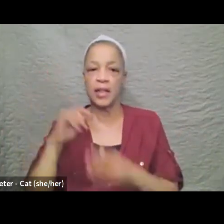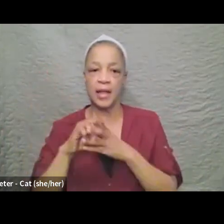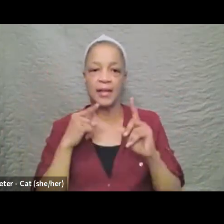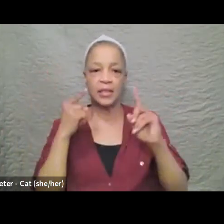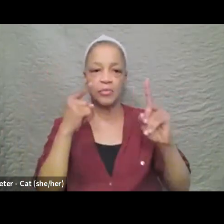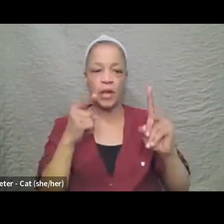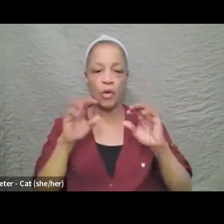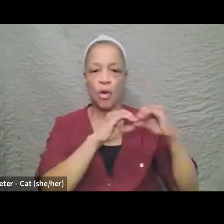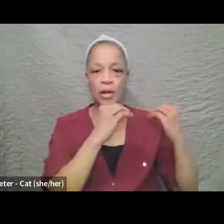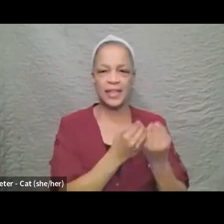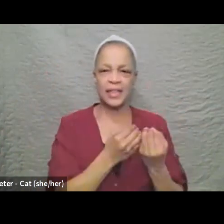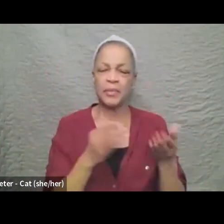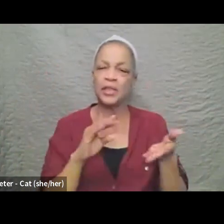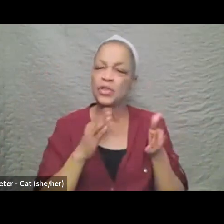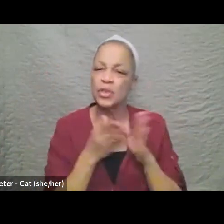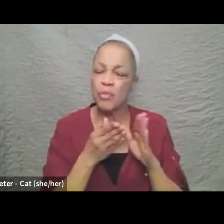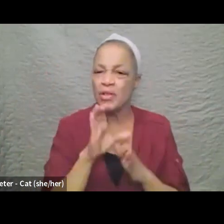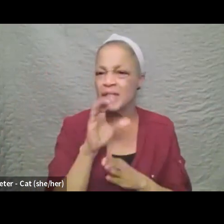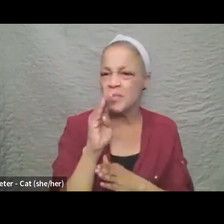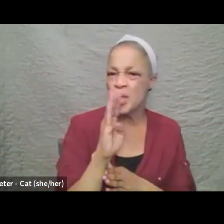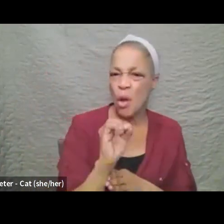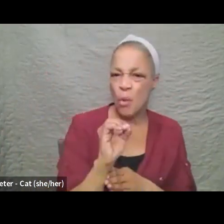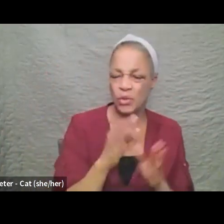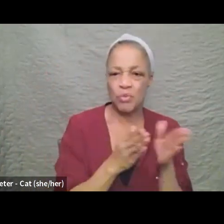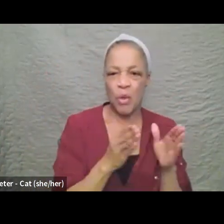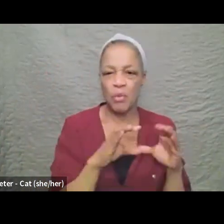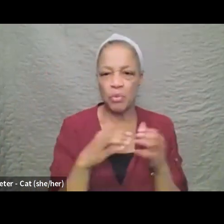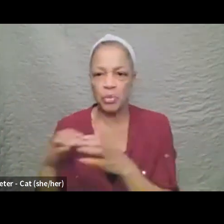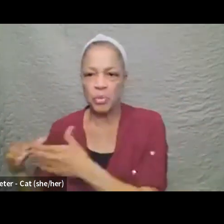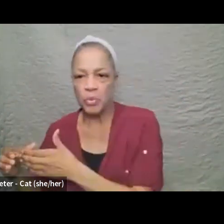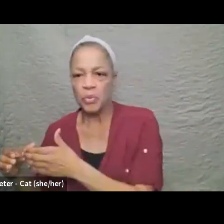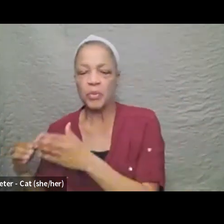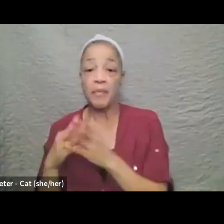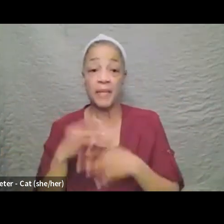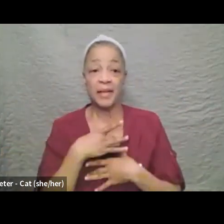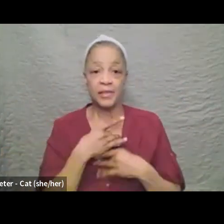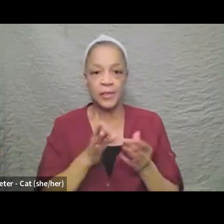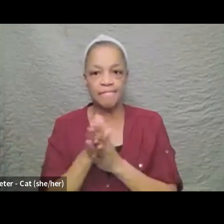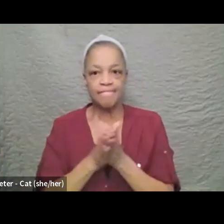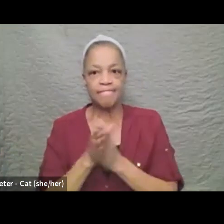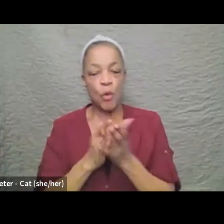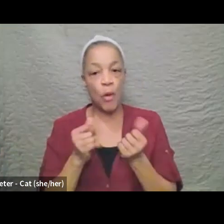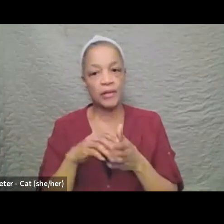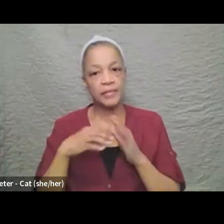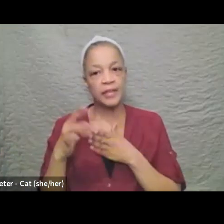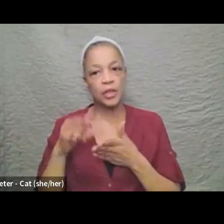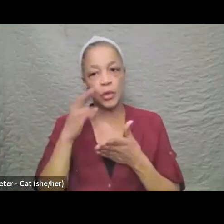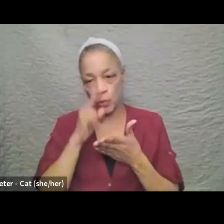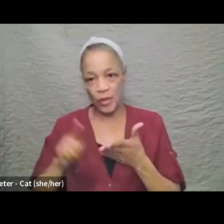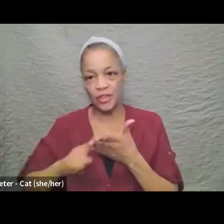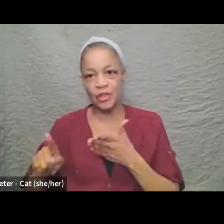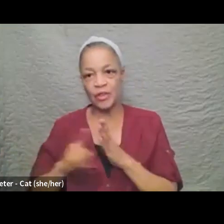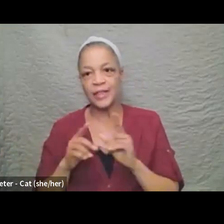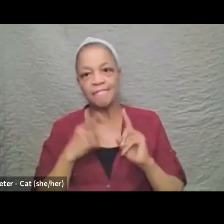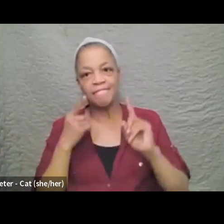community-based organizations or groups that may be interested in conducting research and pursuing federal